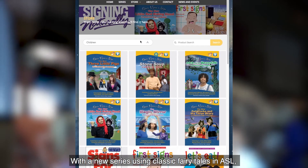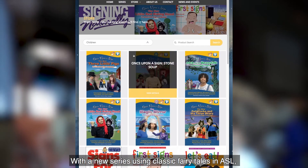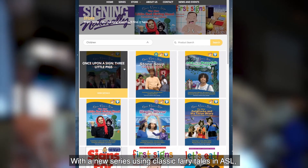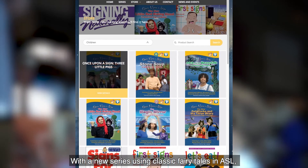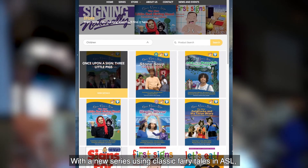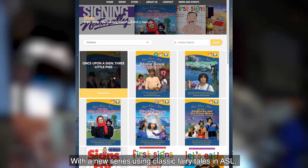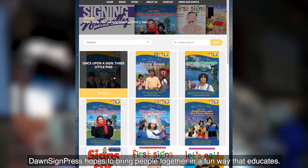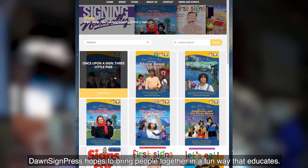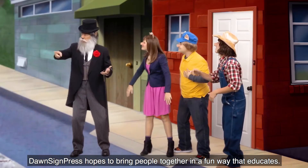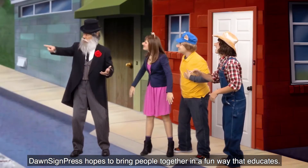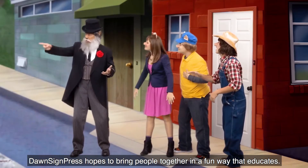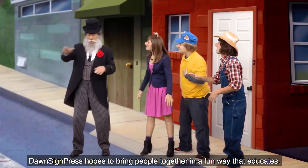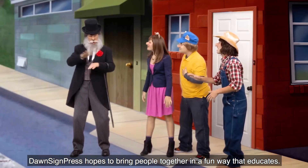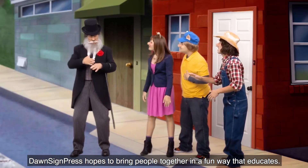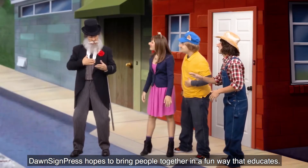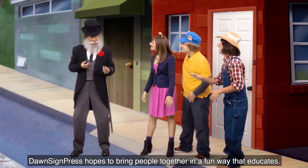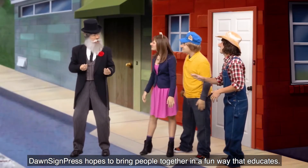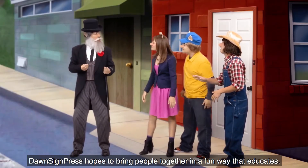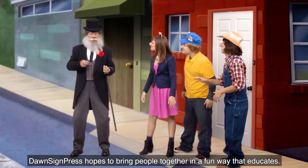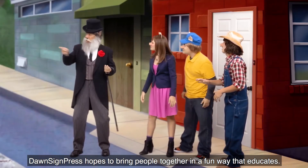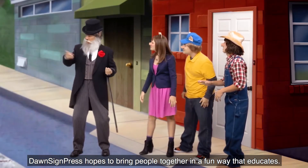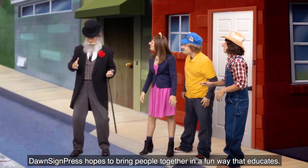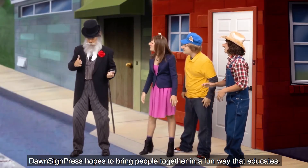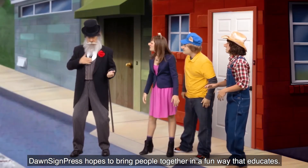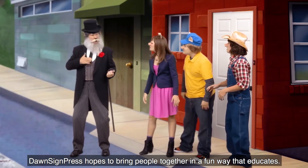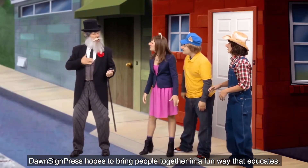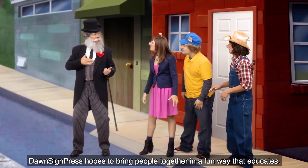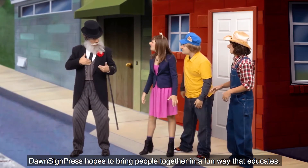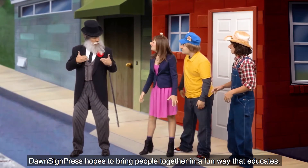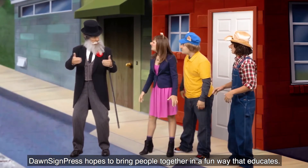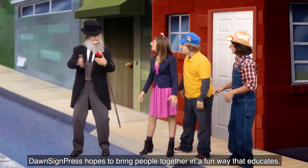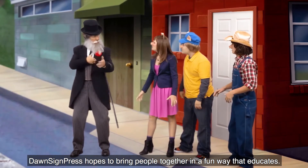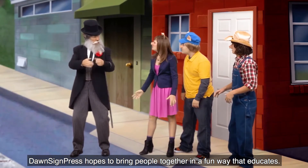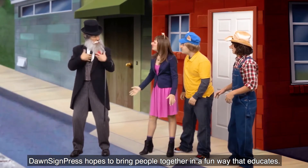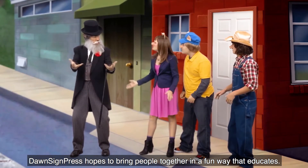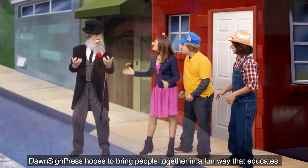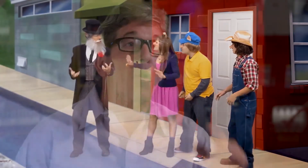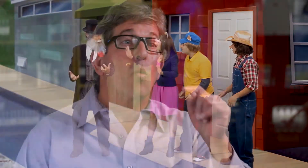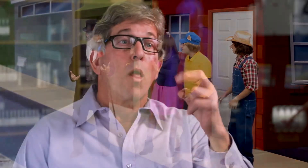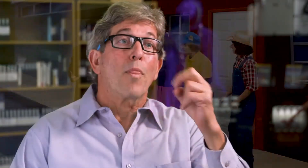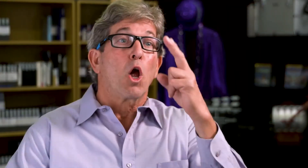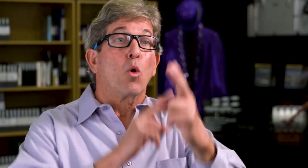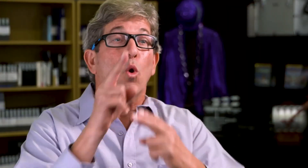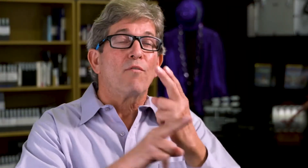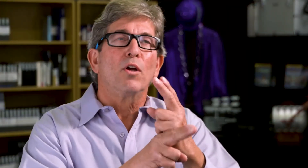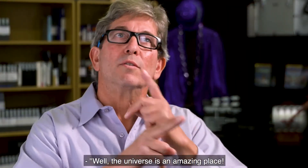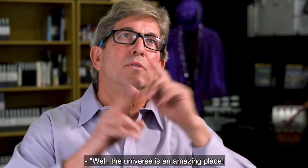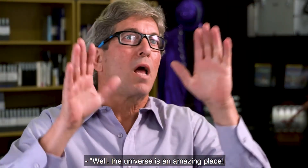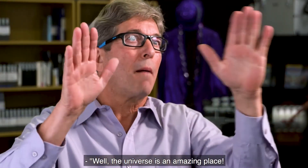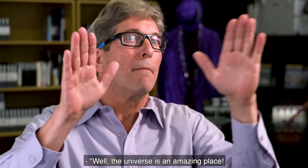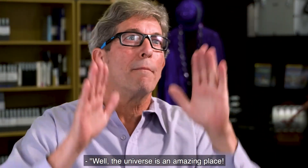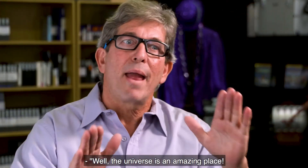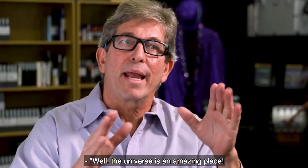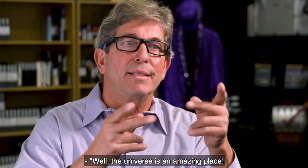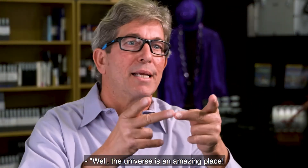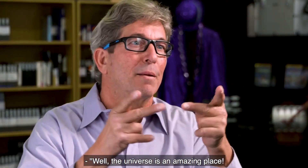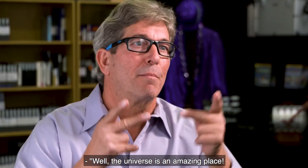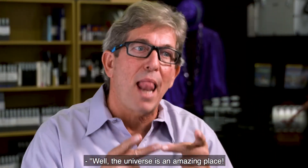ASL, Dawn Sign Press hopes to bring people together in a fun way that educates. Well, the universe is an